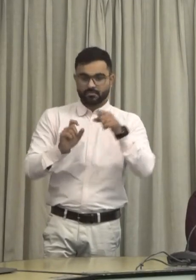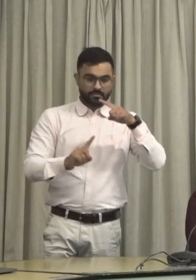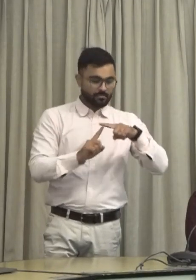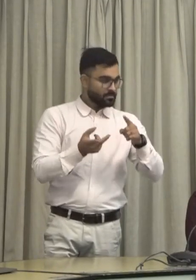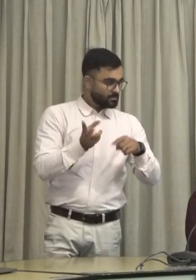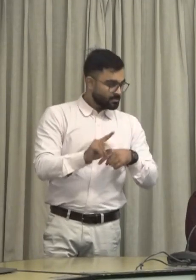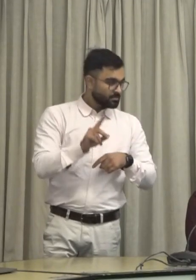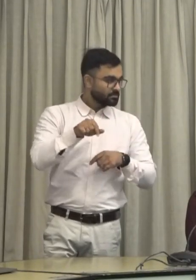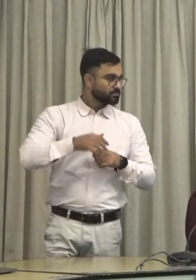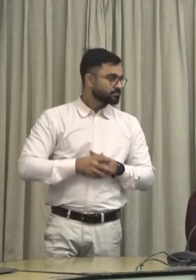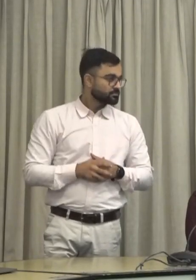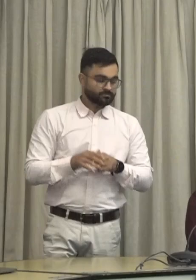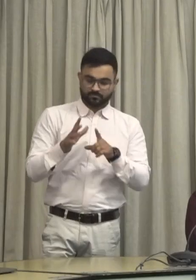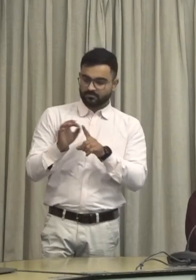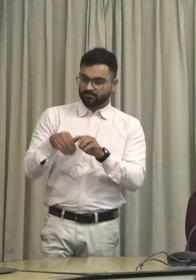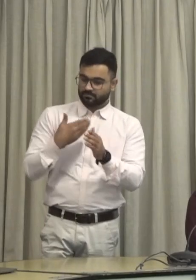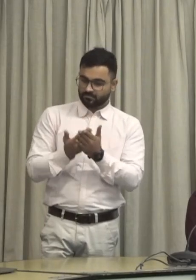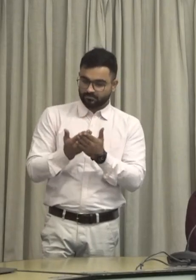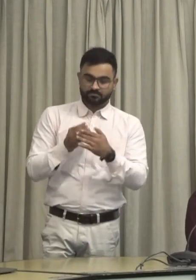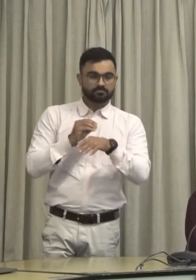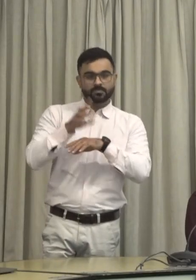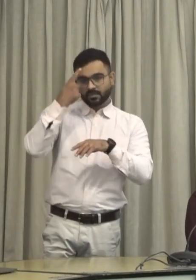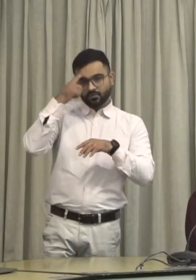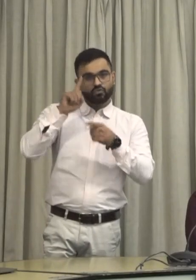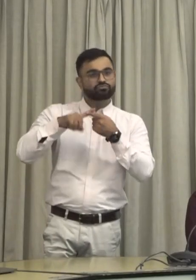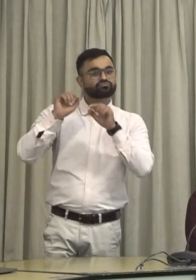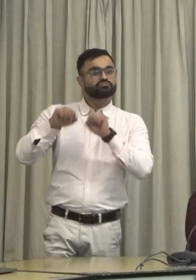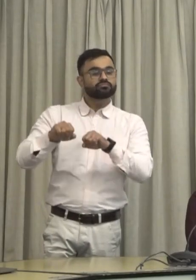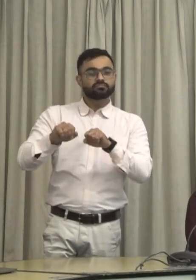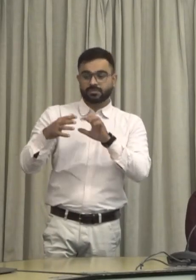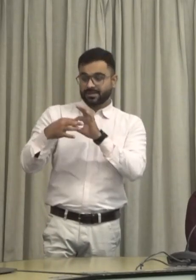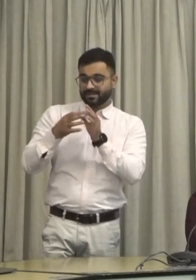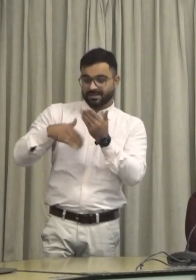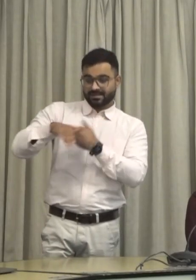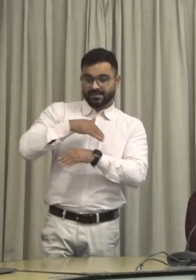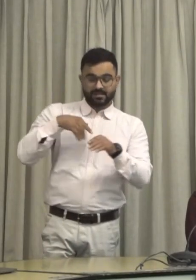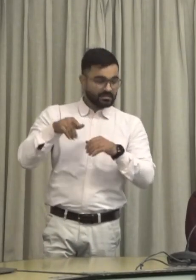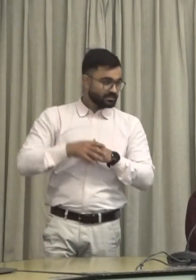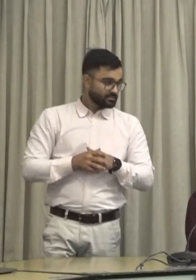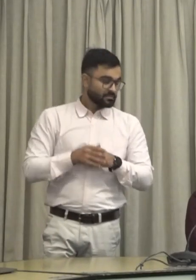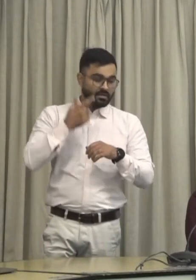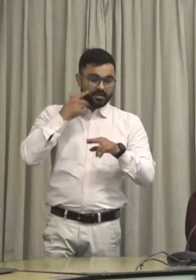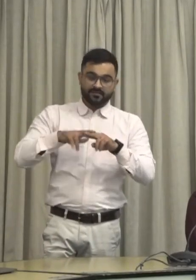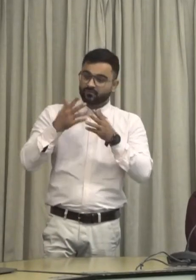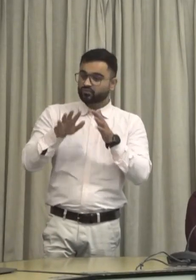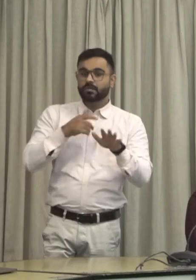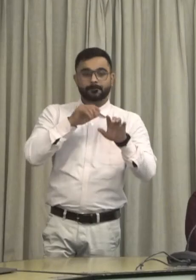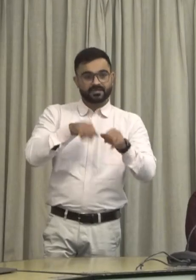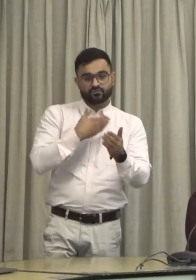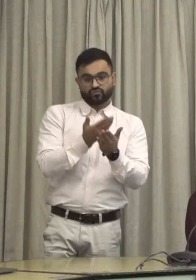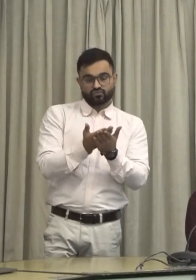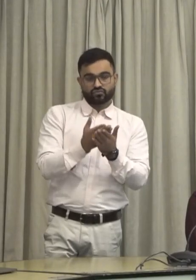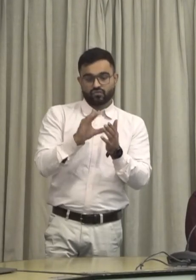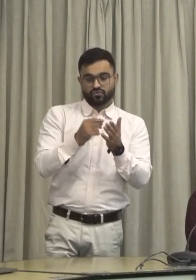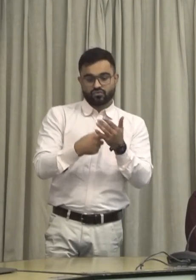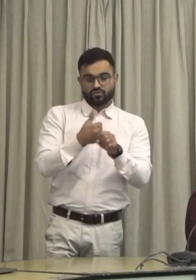again, over there, you do require the consent of your relatives before, even if you have made the pledge for your organs